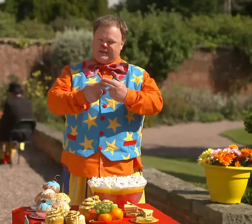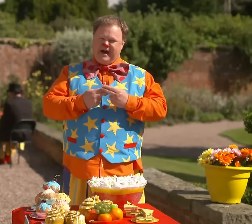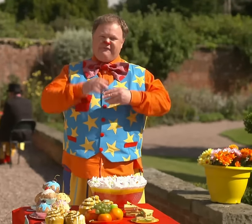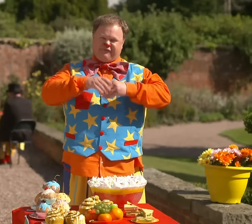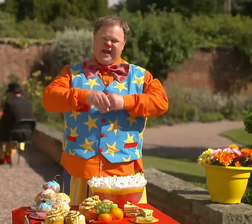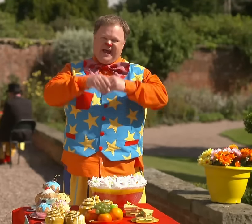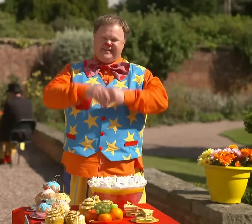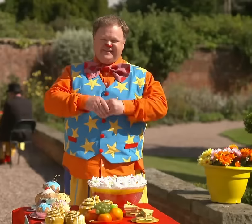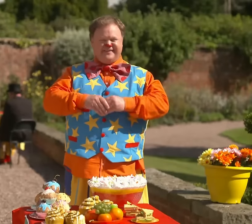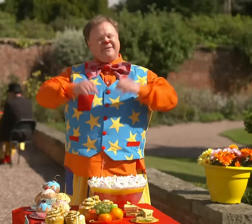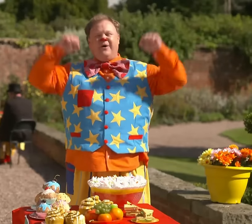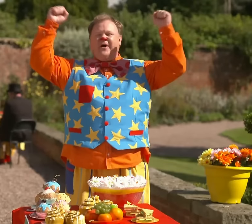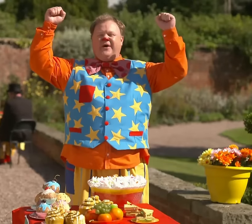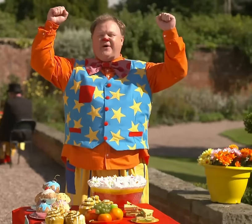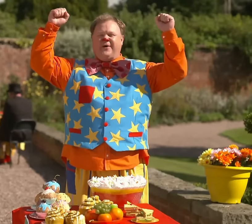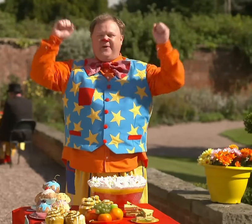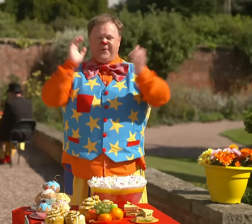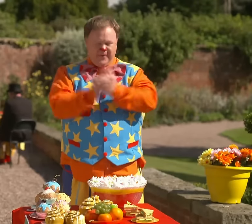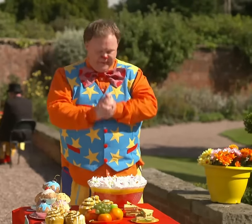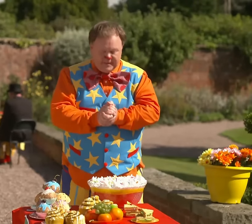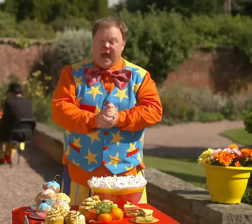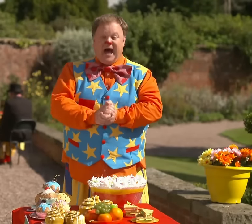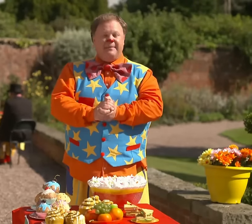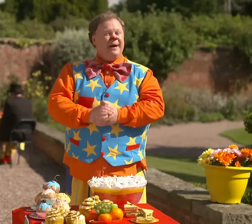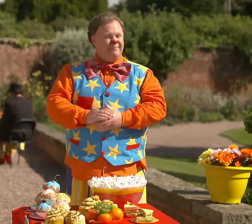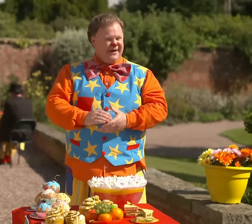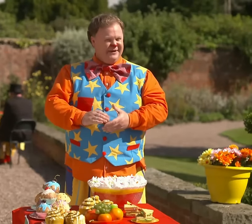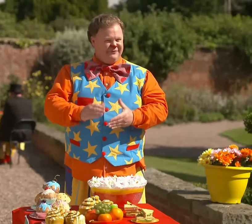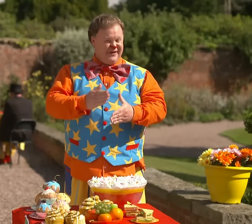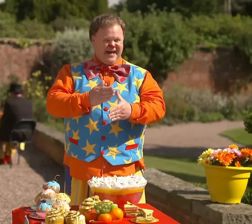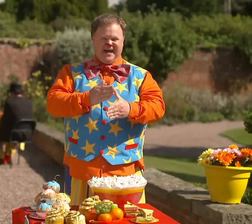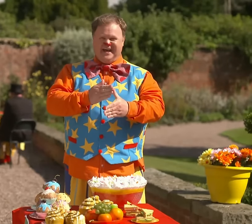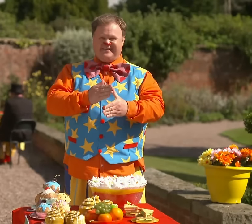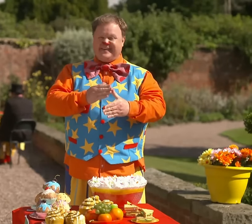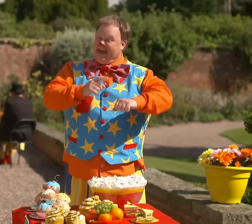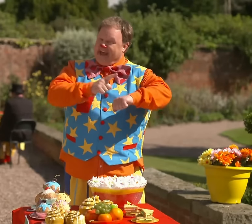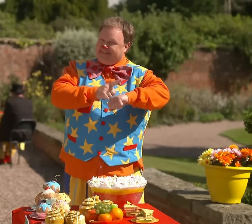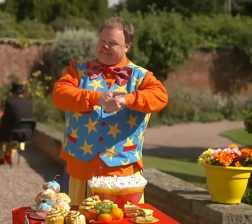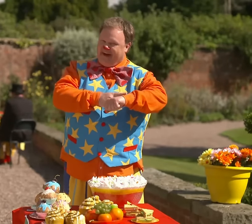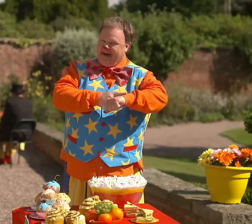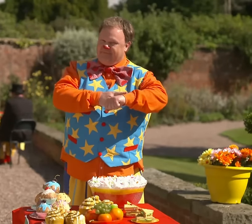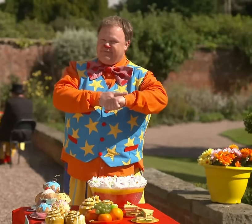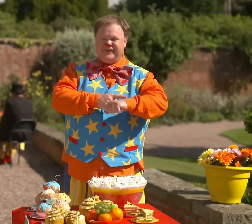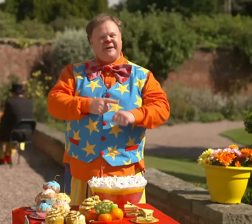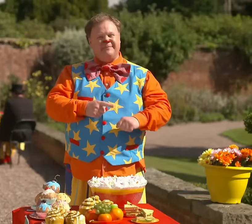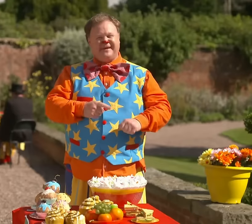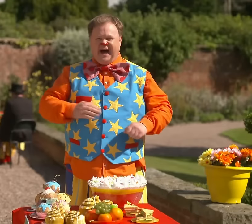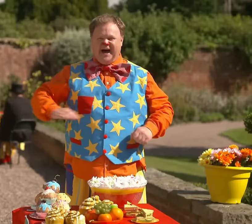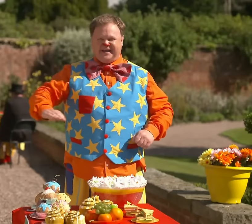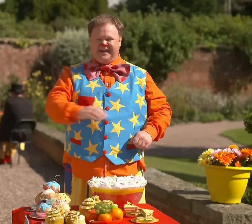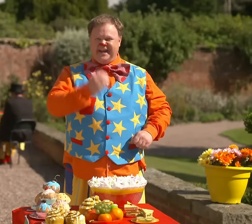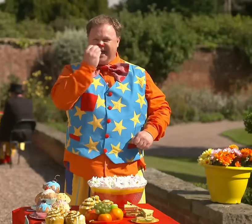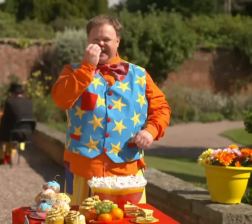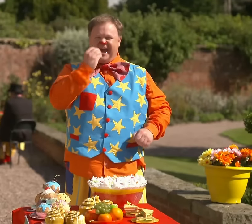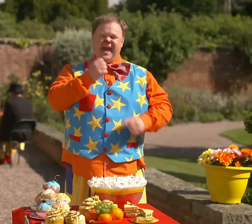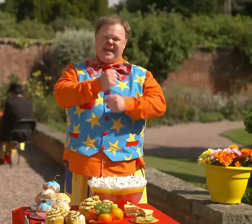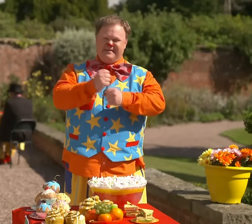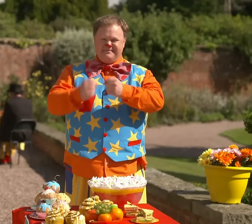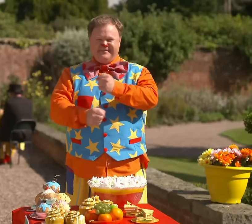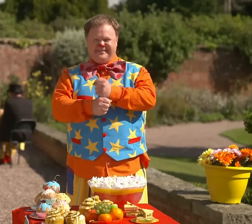my friends. Woohoo! But first, it's time for some garden games.